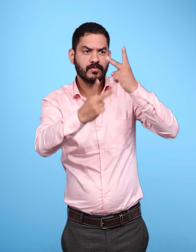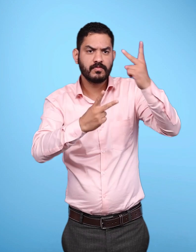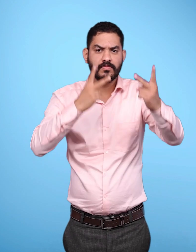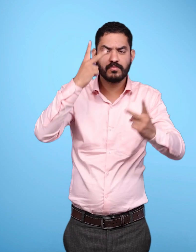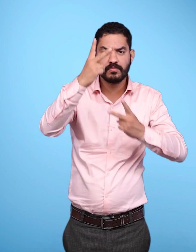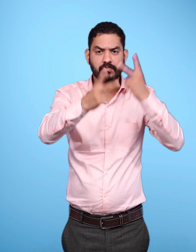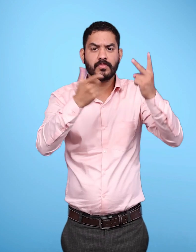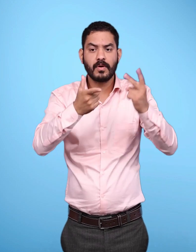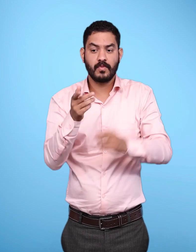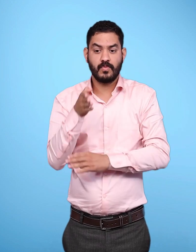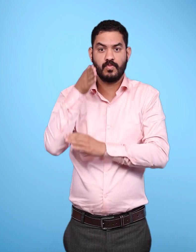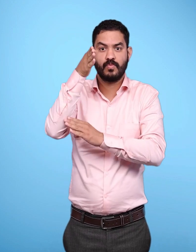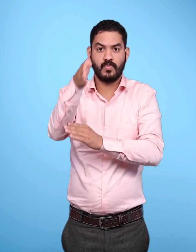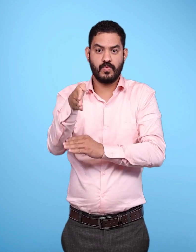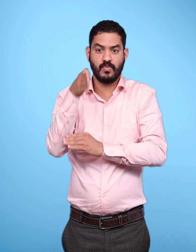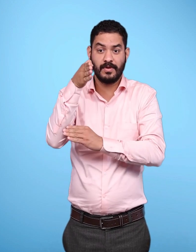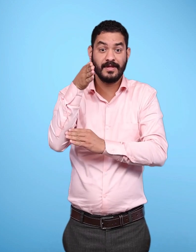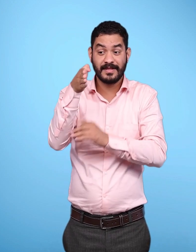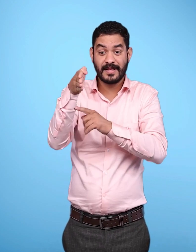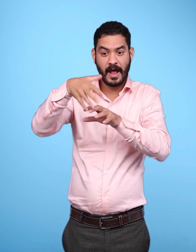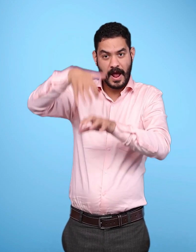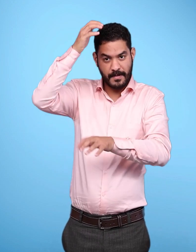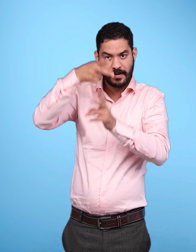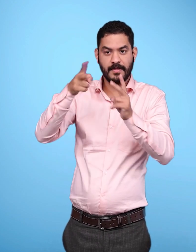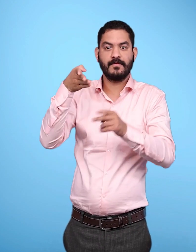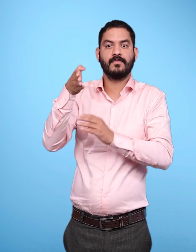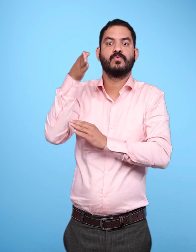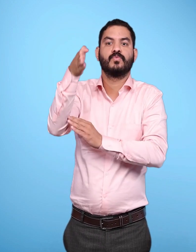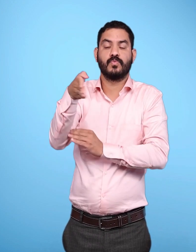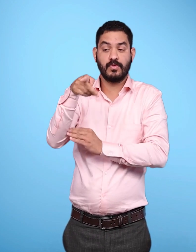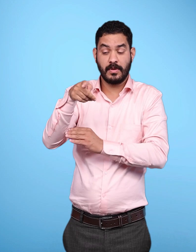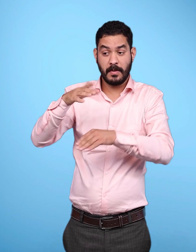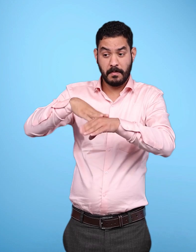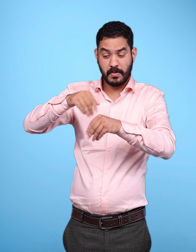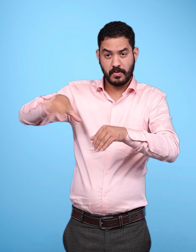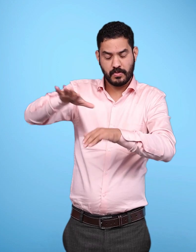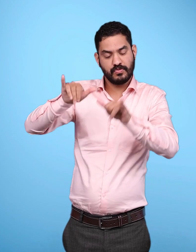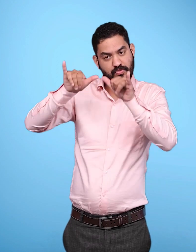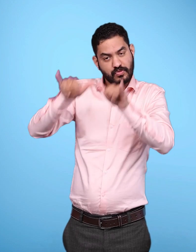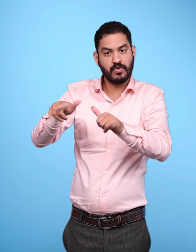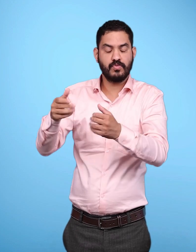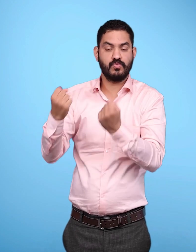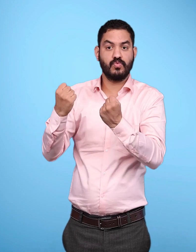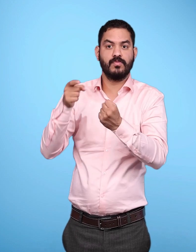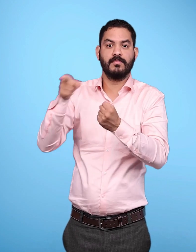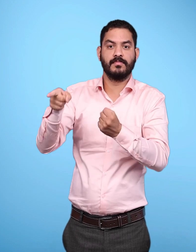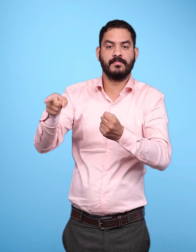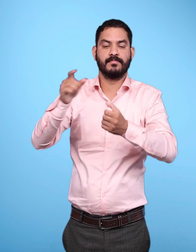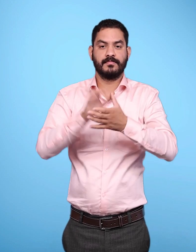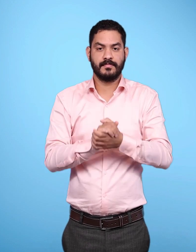pastoral tribes depending mainly on camels, hardy animals that could survive in the